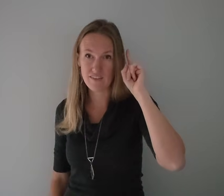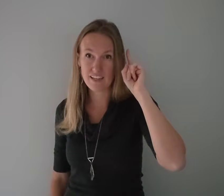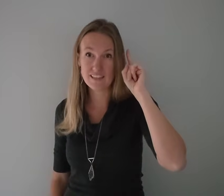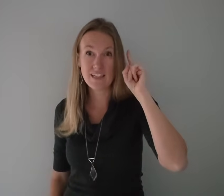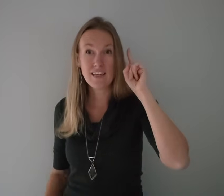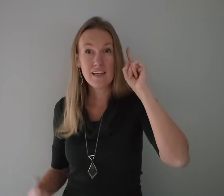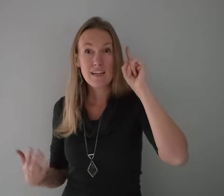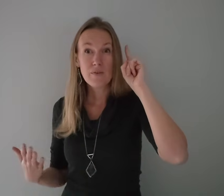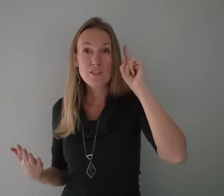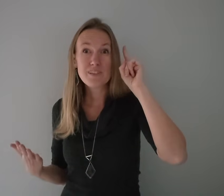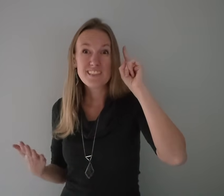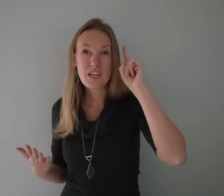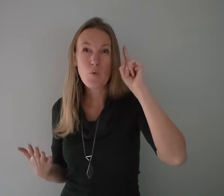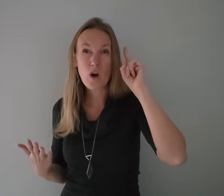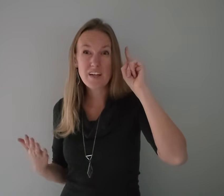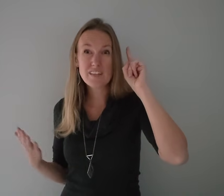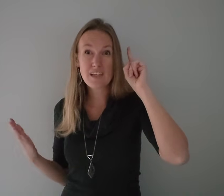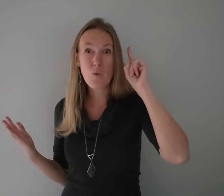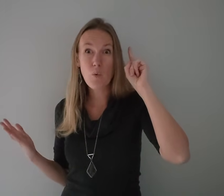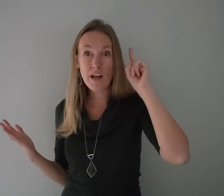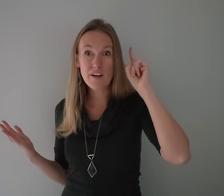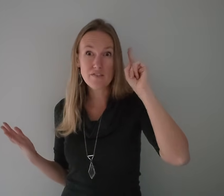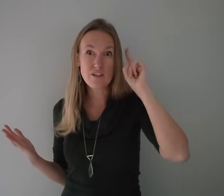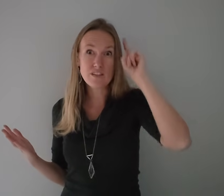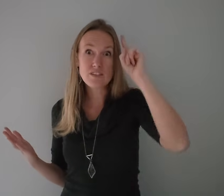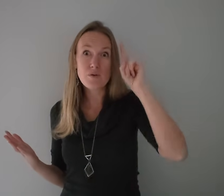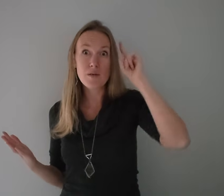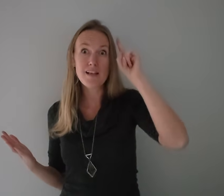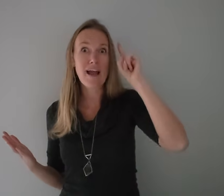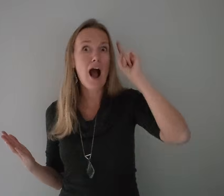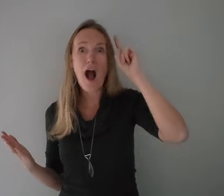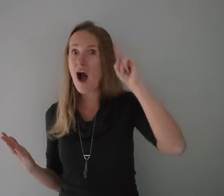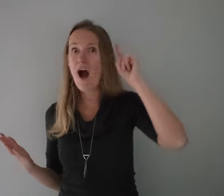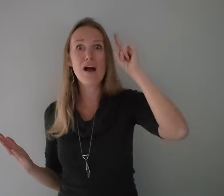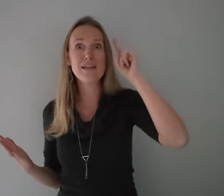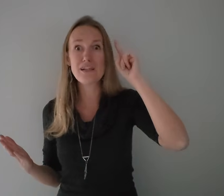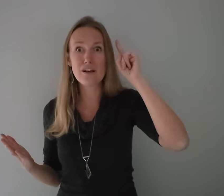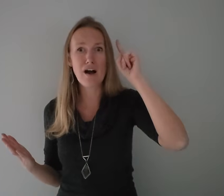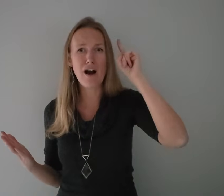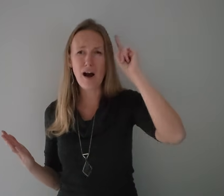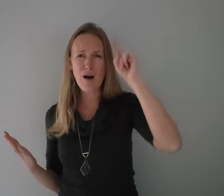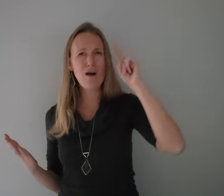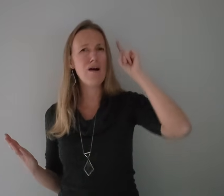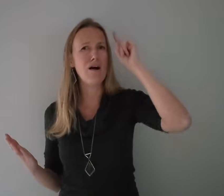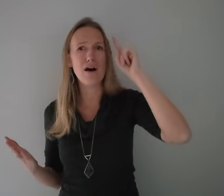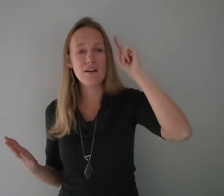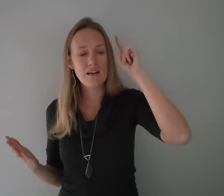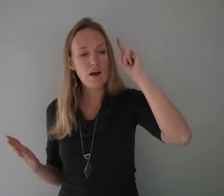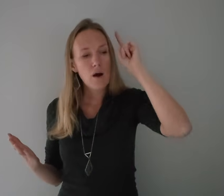face. We're doing this like wonders, like wonderful. So you want to be like, like you're in awe.